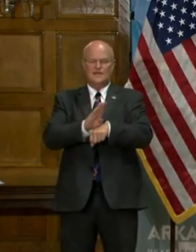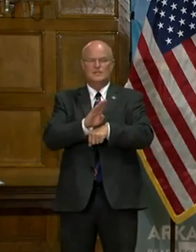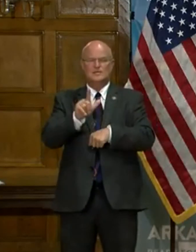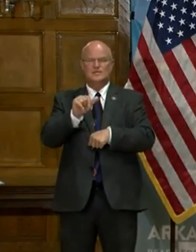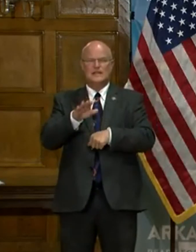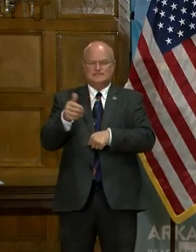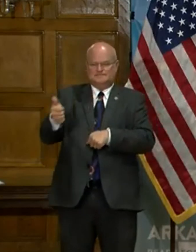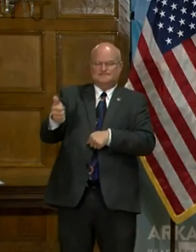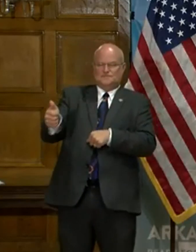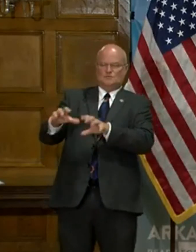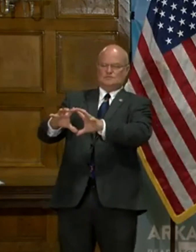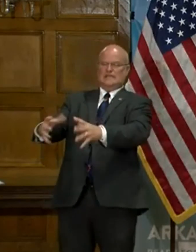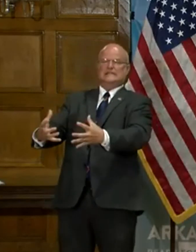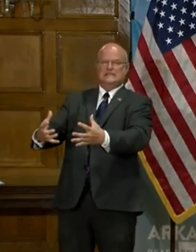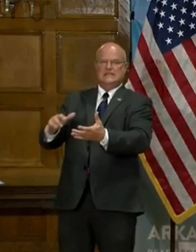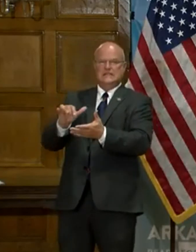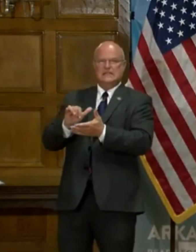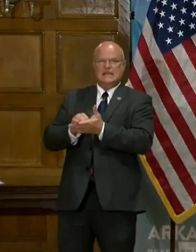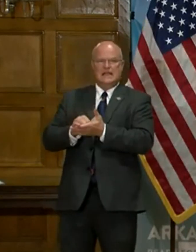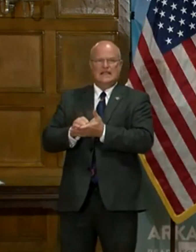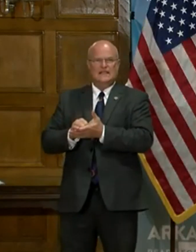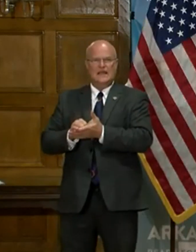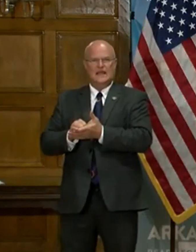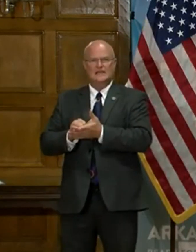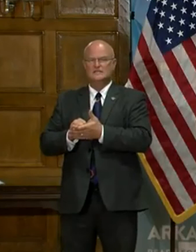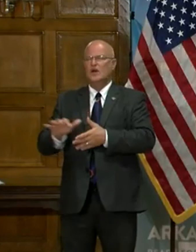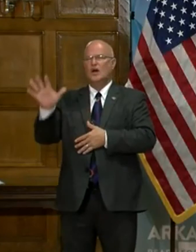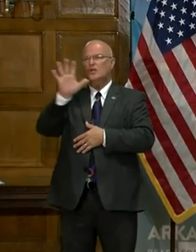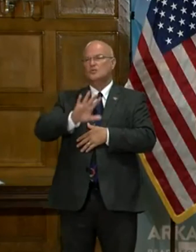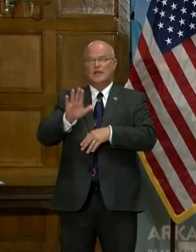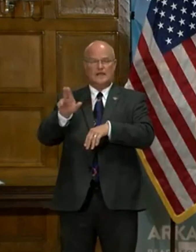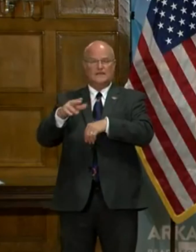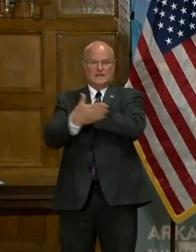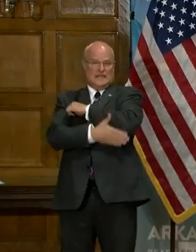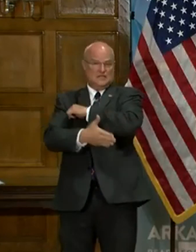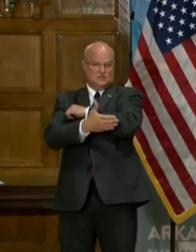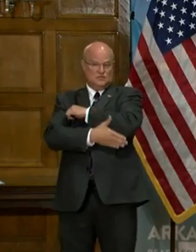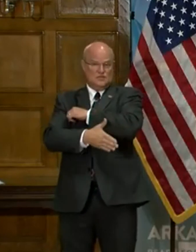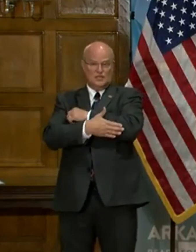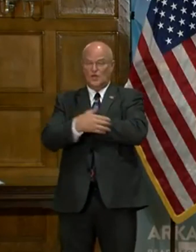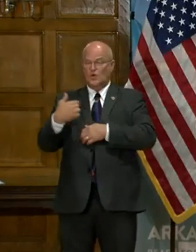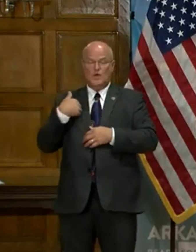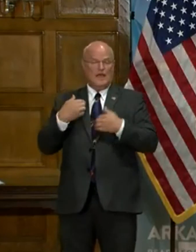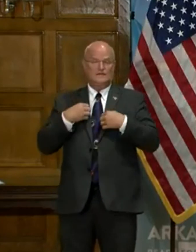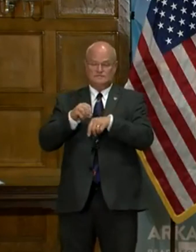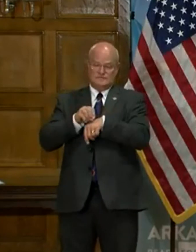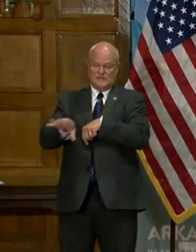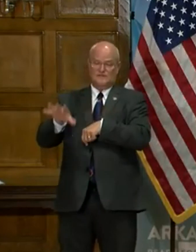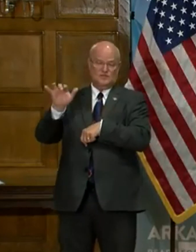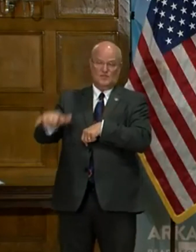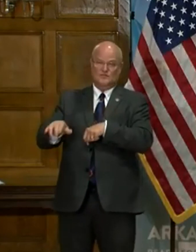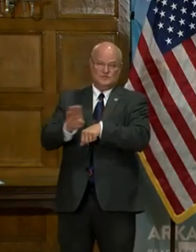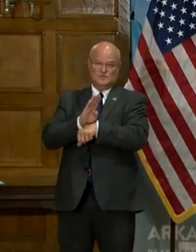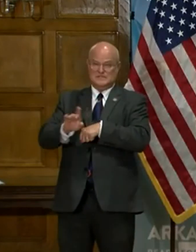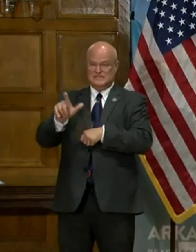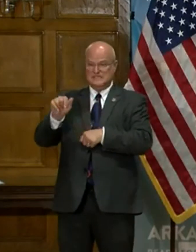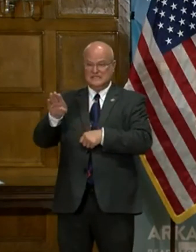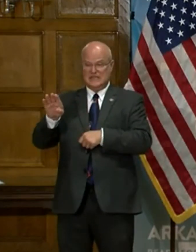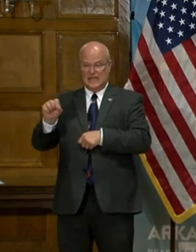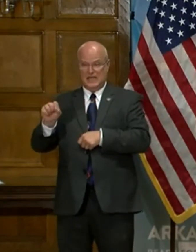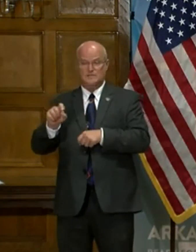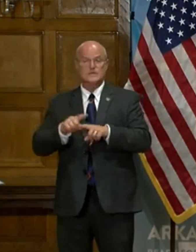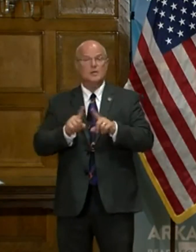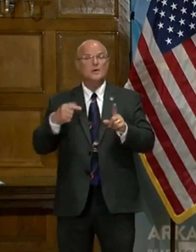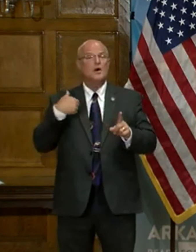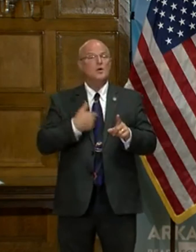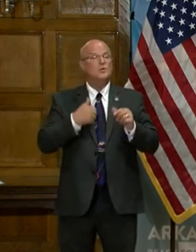own entities that are all across the country, so we don't have any influence over the commercial labs,